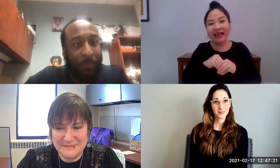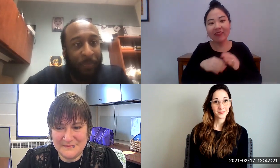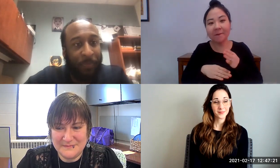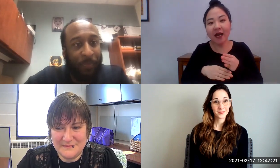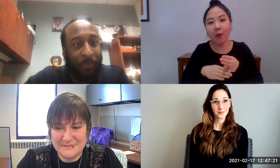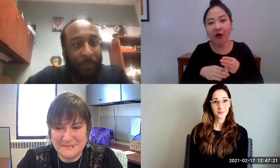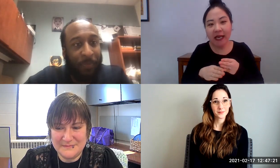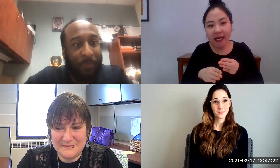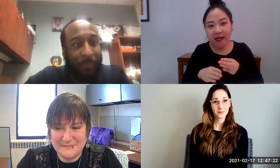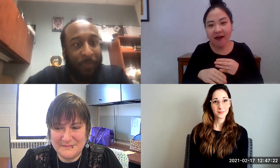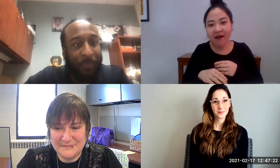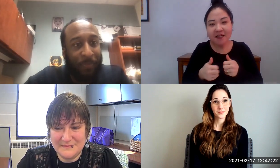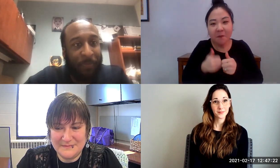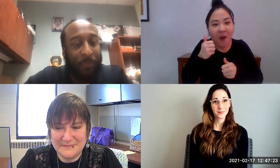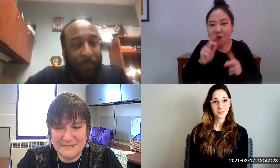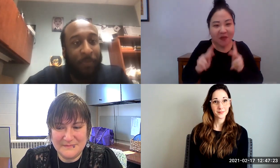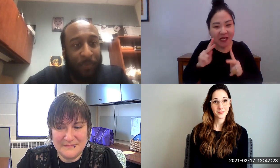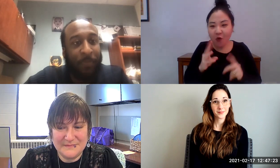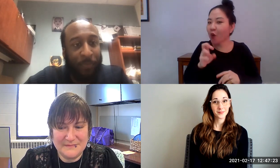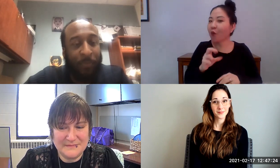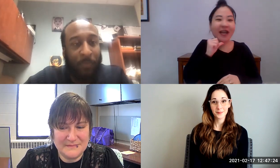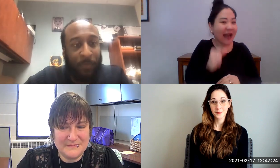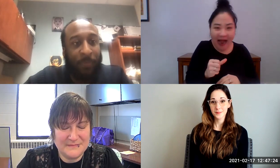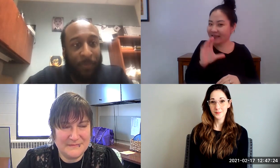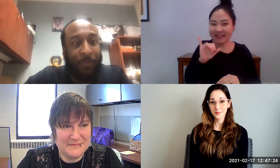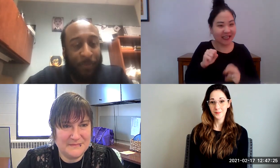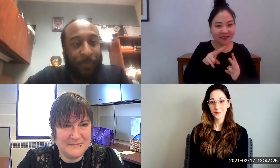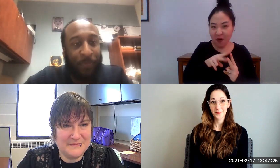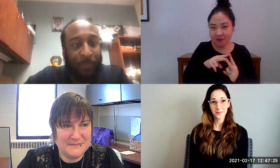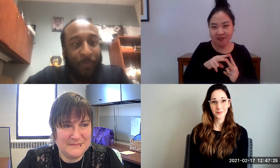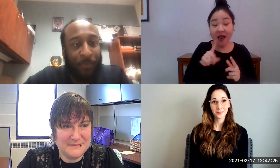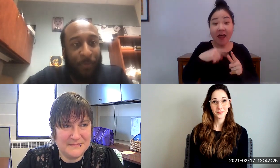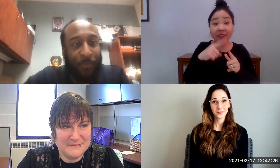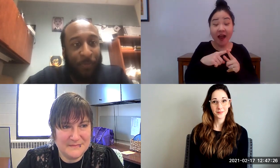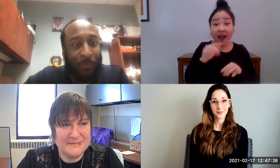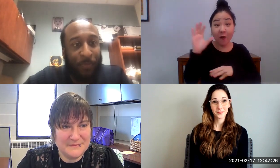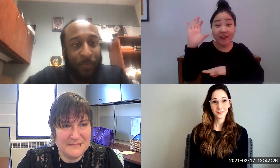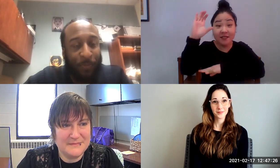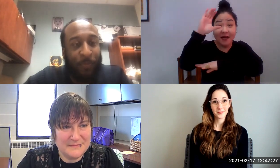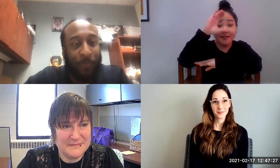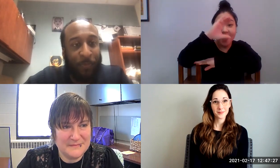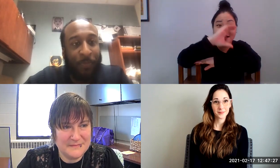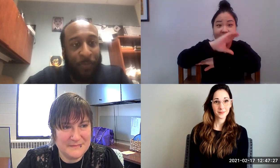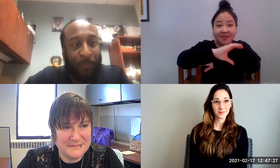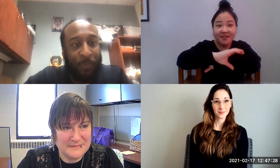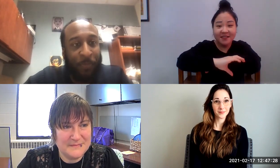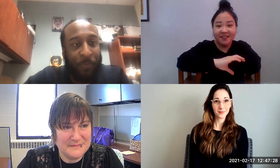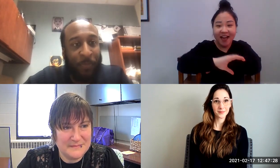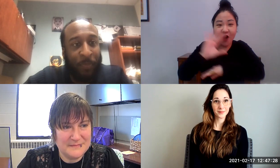boardwalk in the minority. Most people were not cis couples. And then when the sun